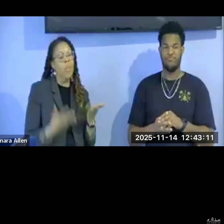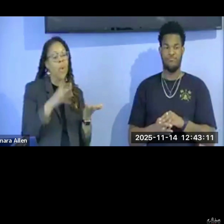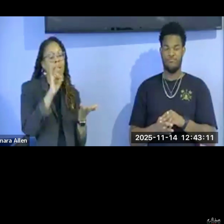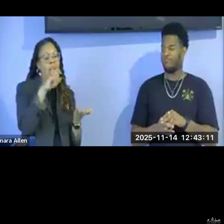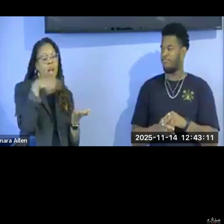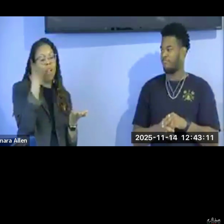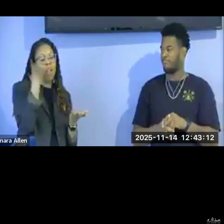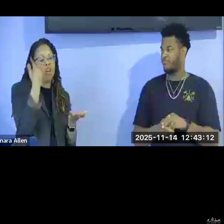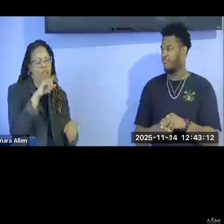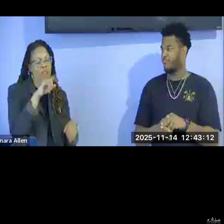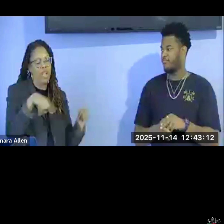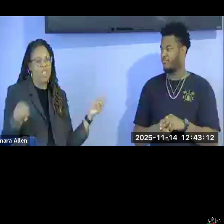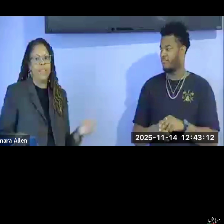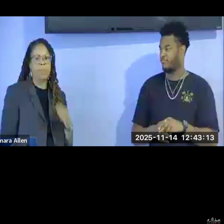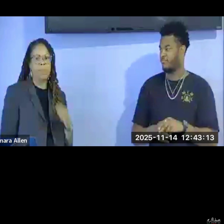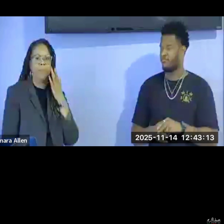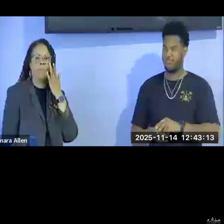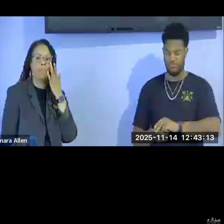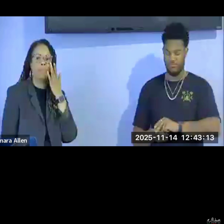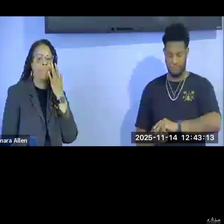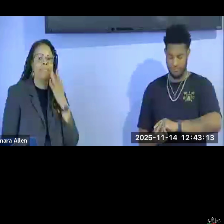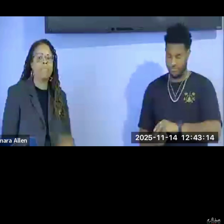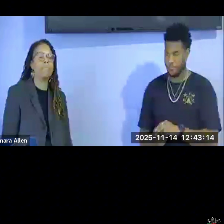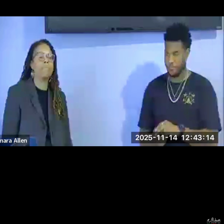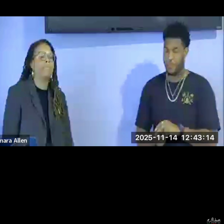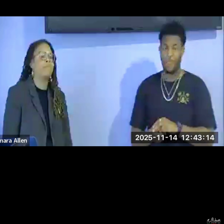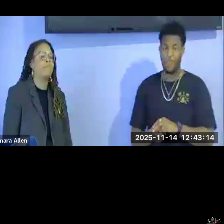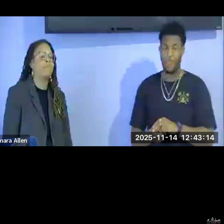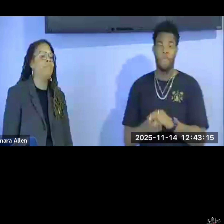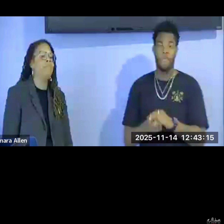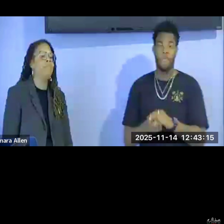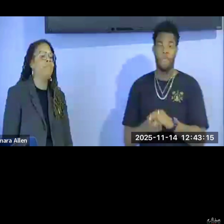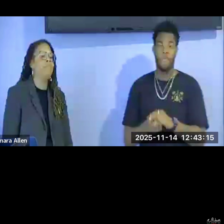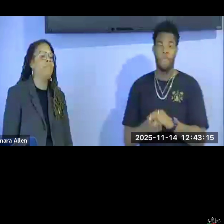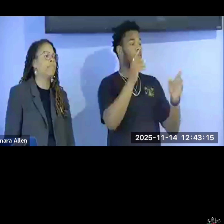how you get out of that loop is by working with Black deaf people.